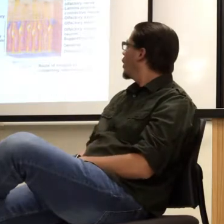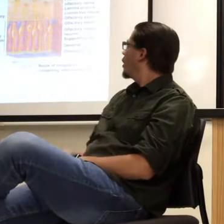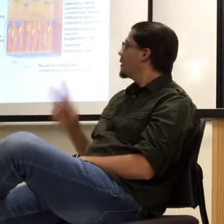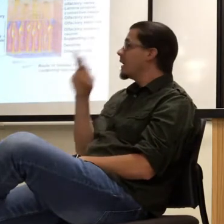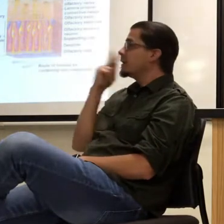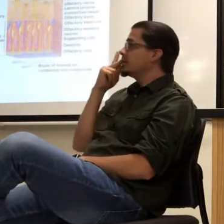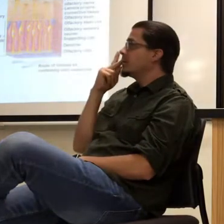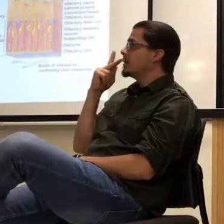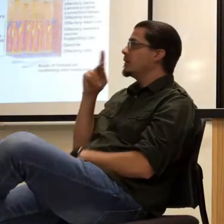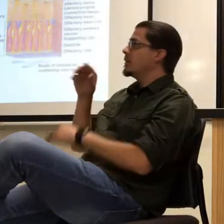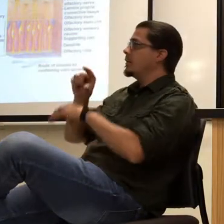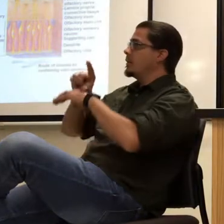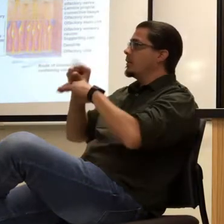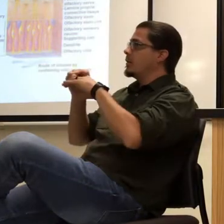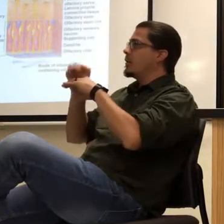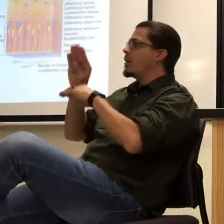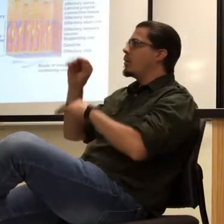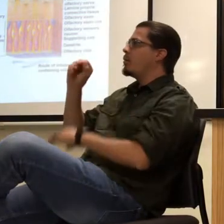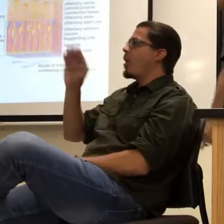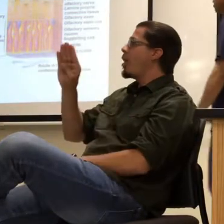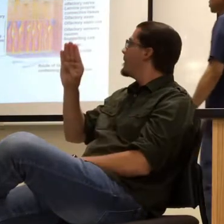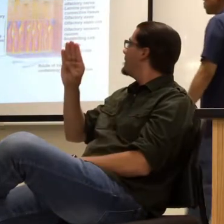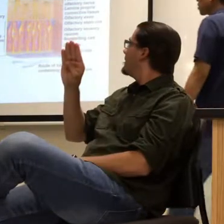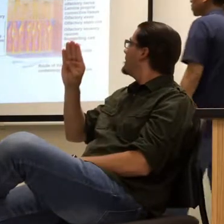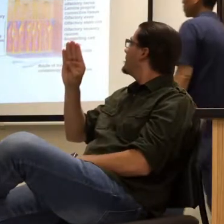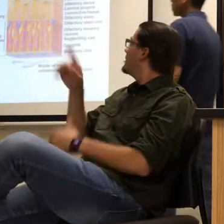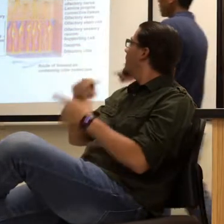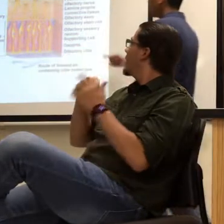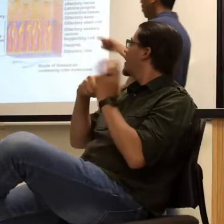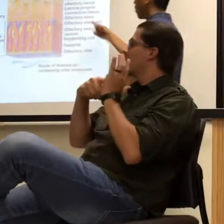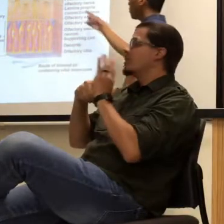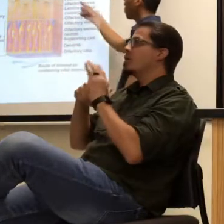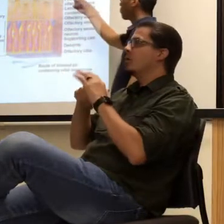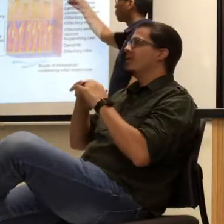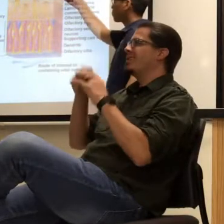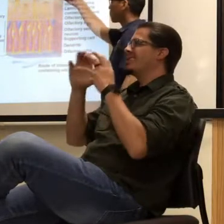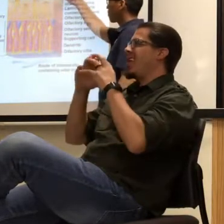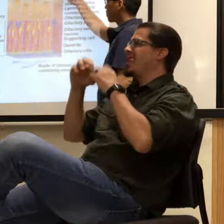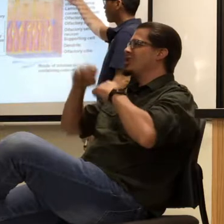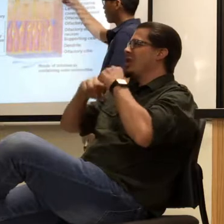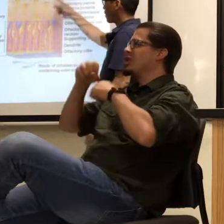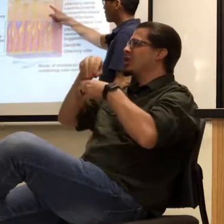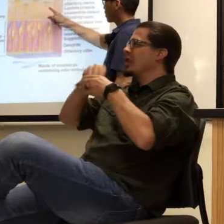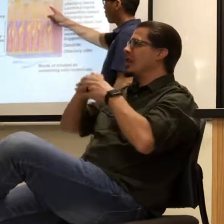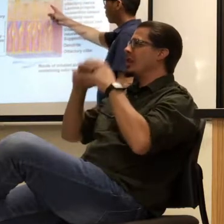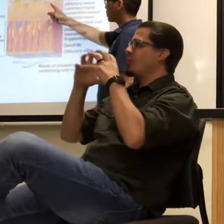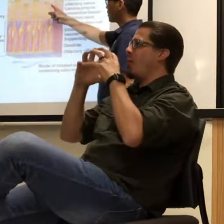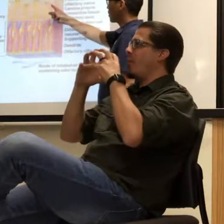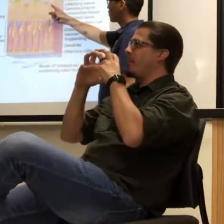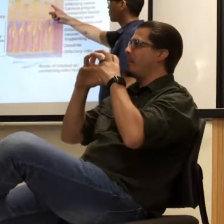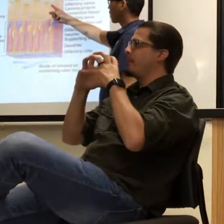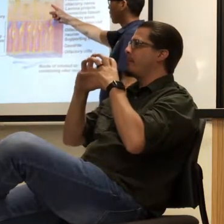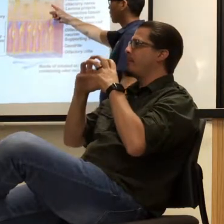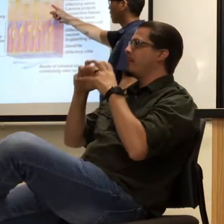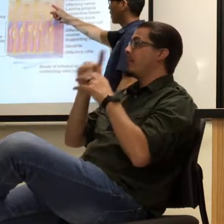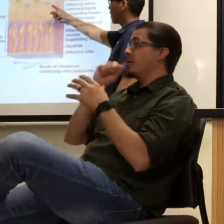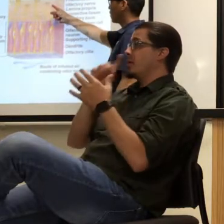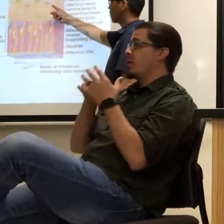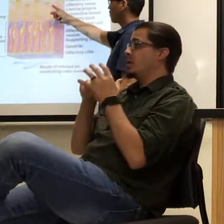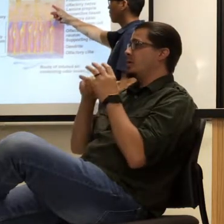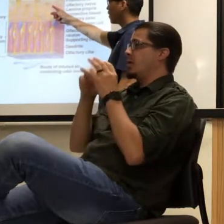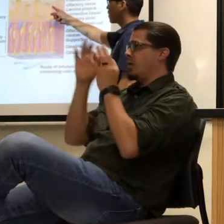see the bulb on top, and they even show you the cellular structure in the bulb. But these little holes here are